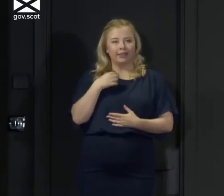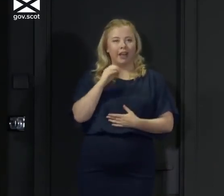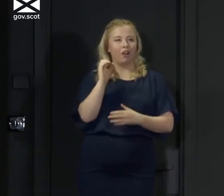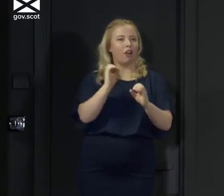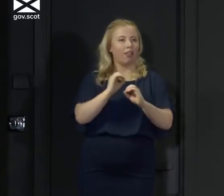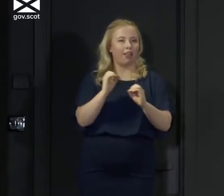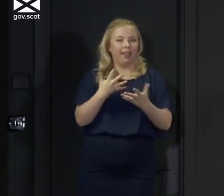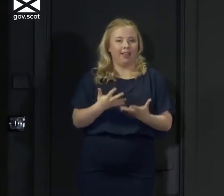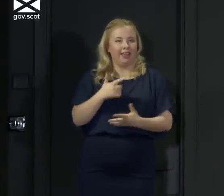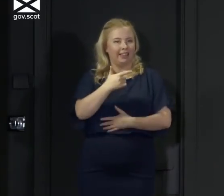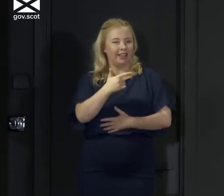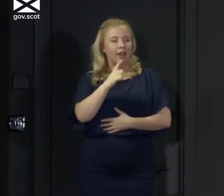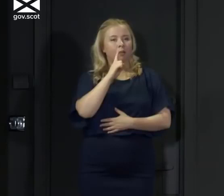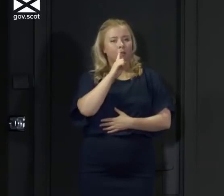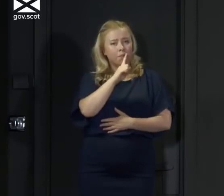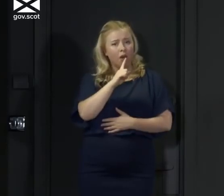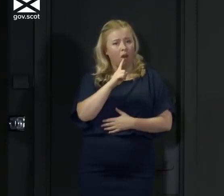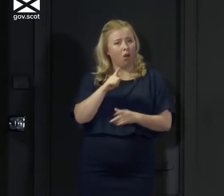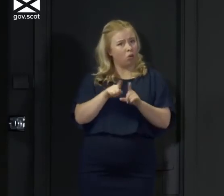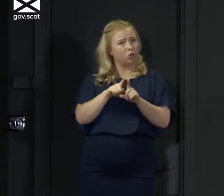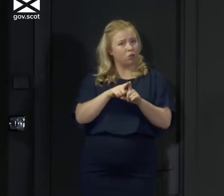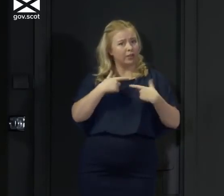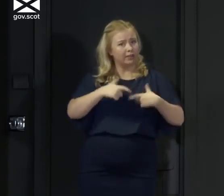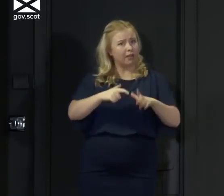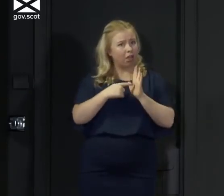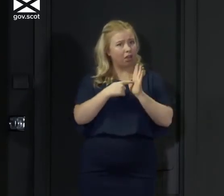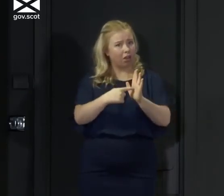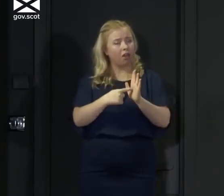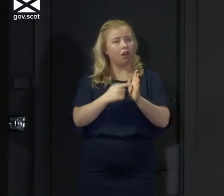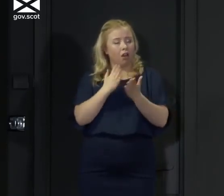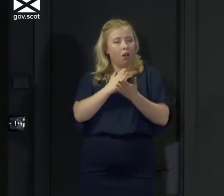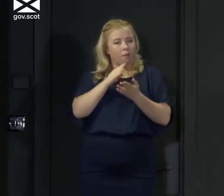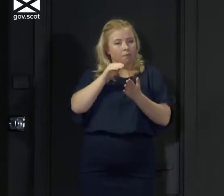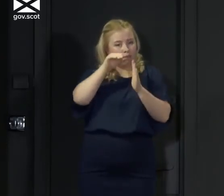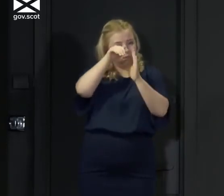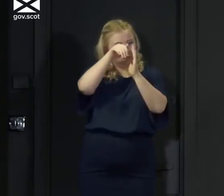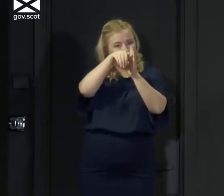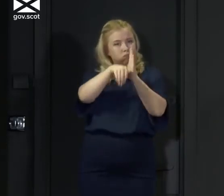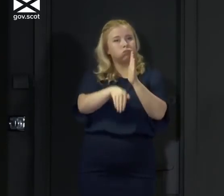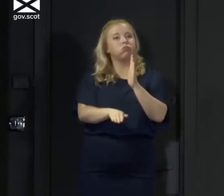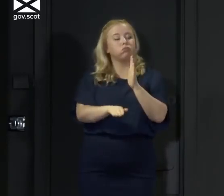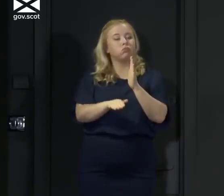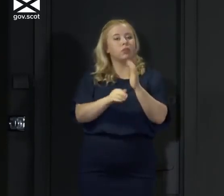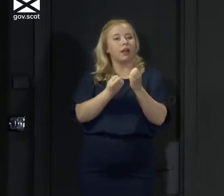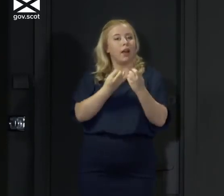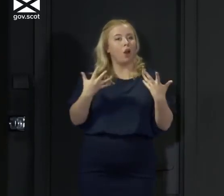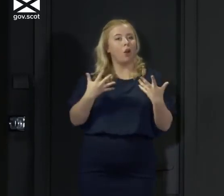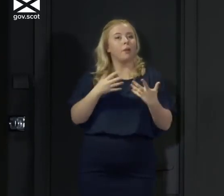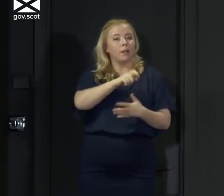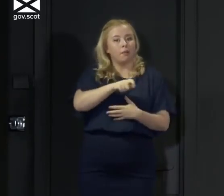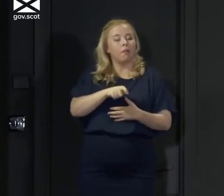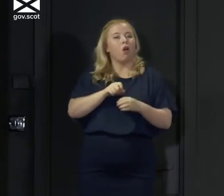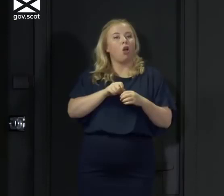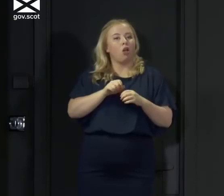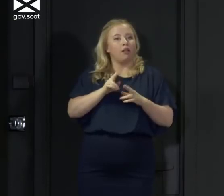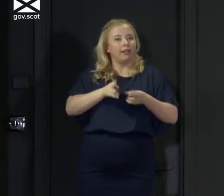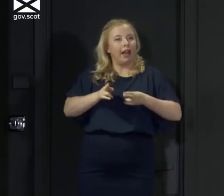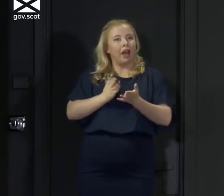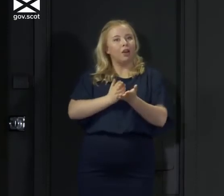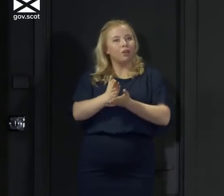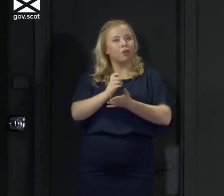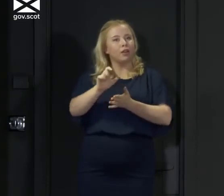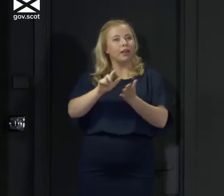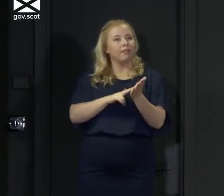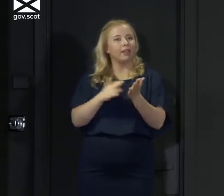nevertheless, and I want to stress this, a further indication of a clear downward trend in the number of people who are losing their lives to this